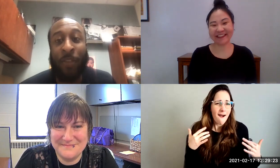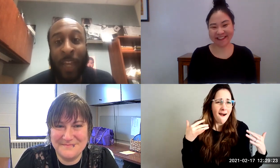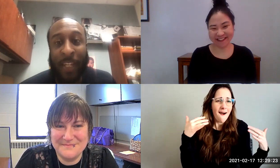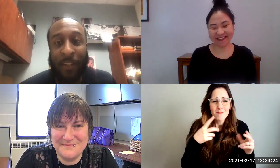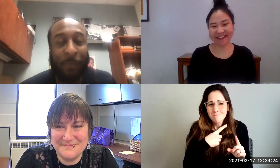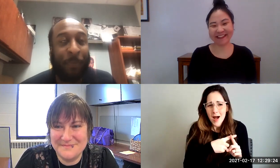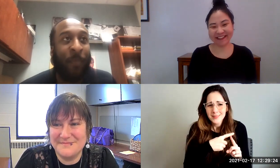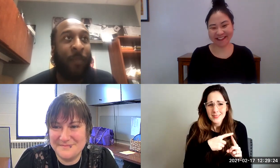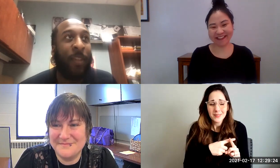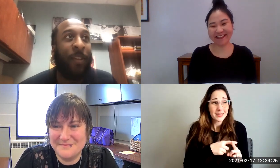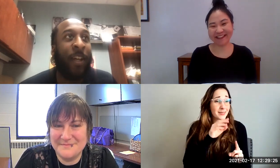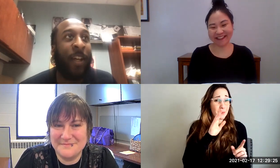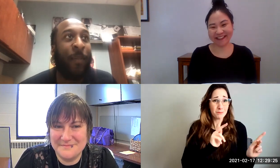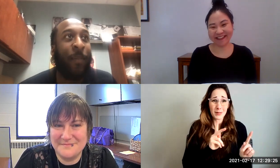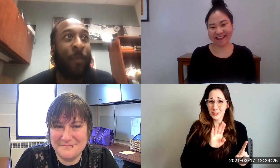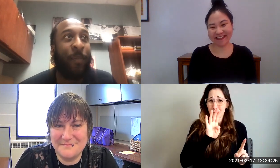being authentic.